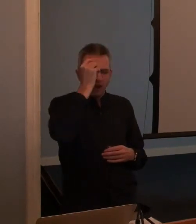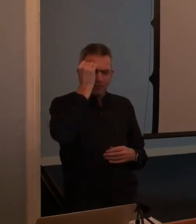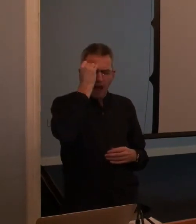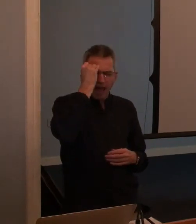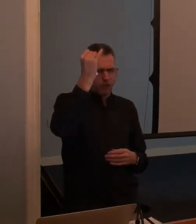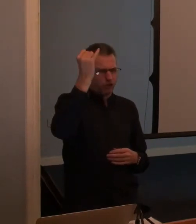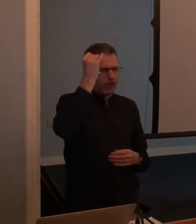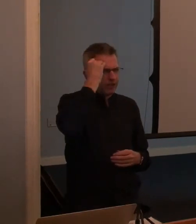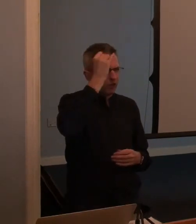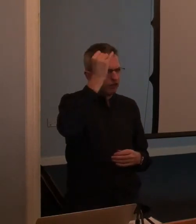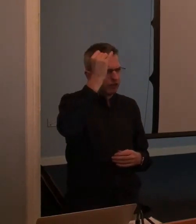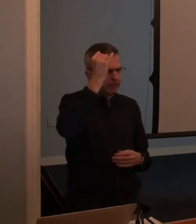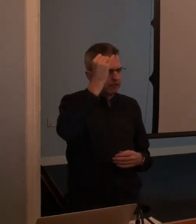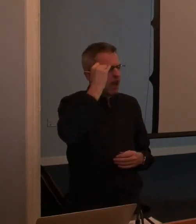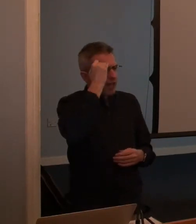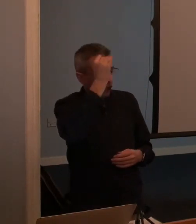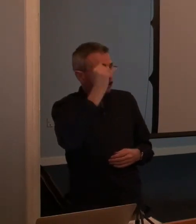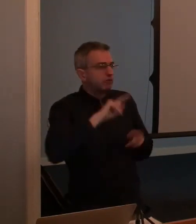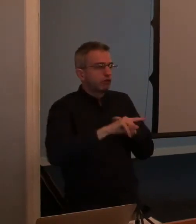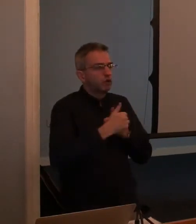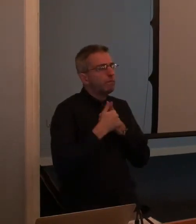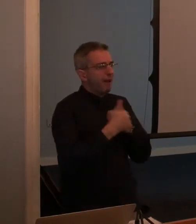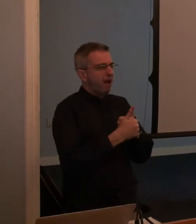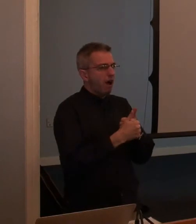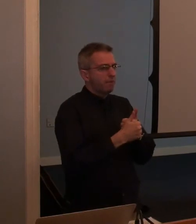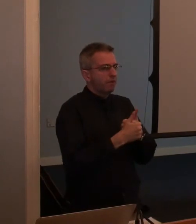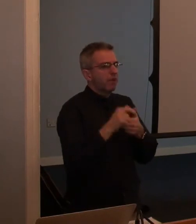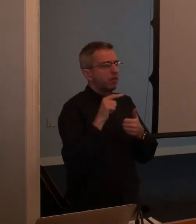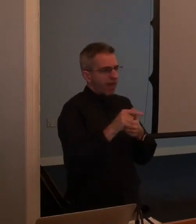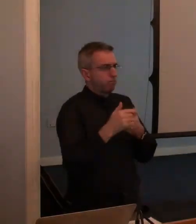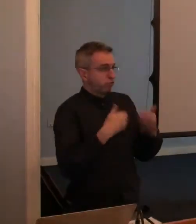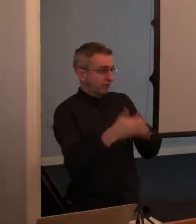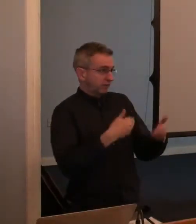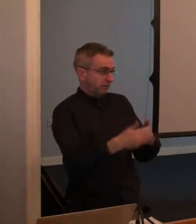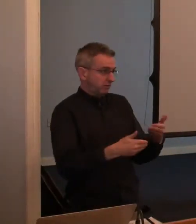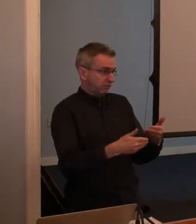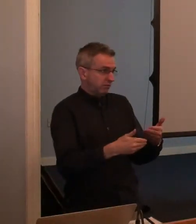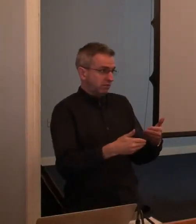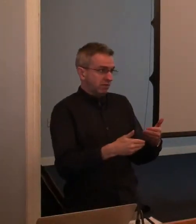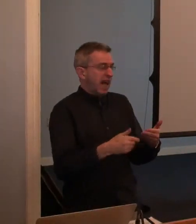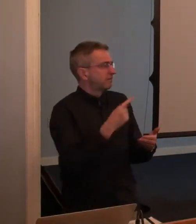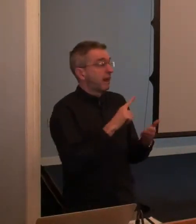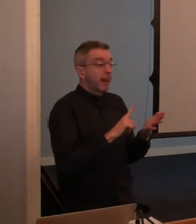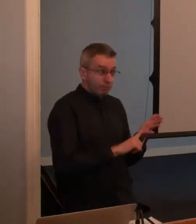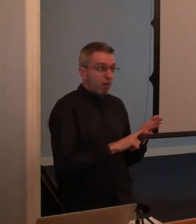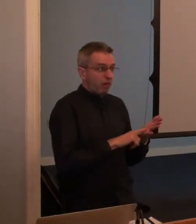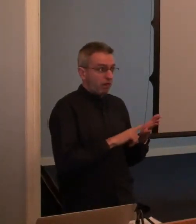fast and that these ideologies are trying to back up that process. I mean, things are